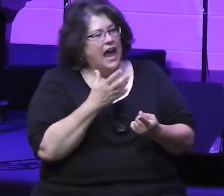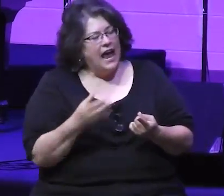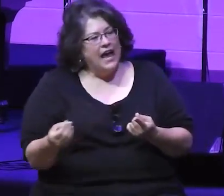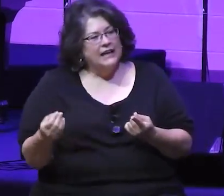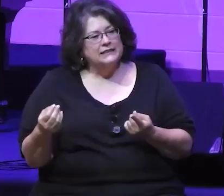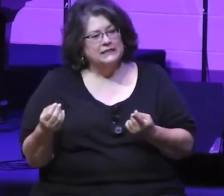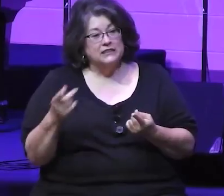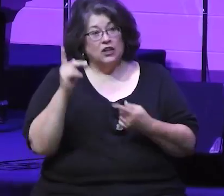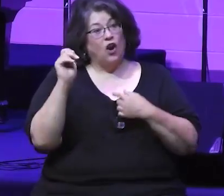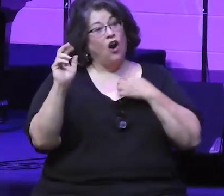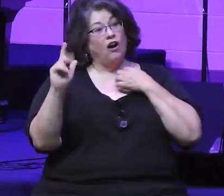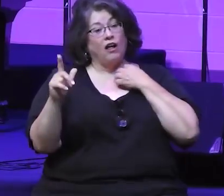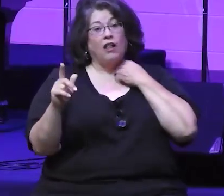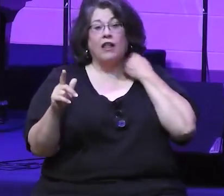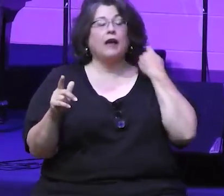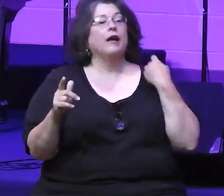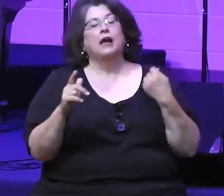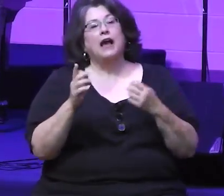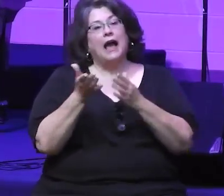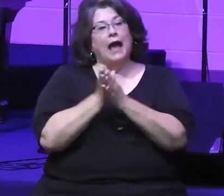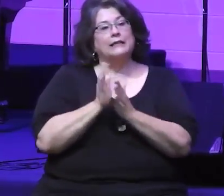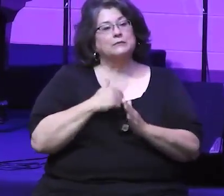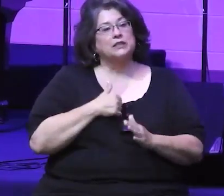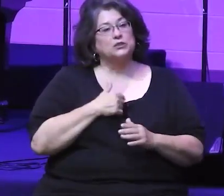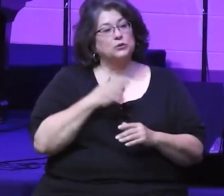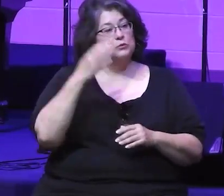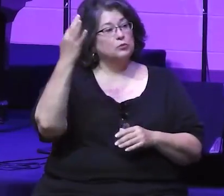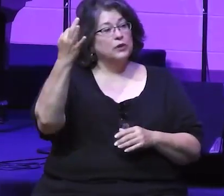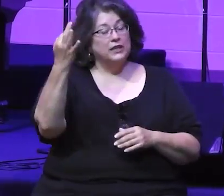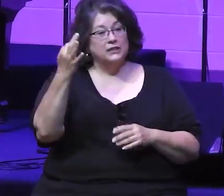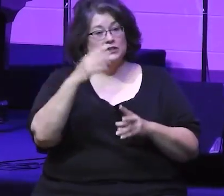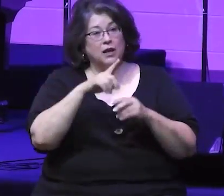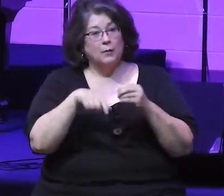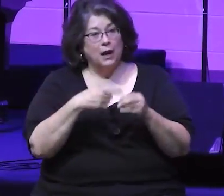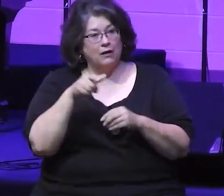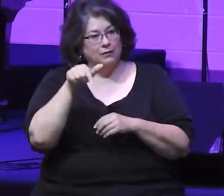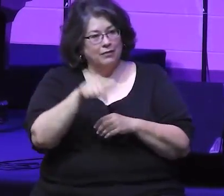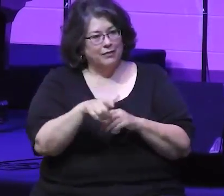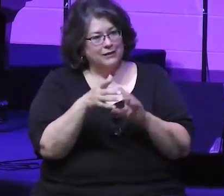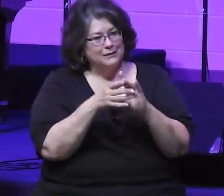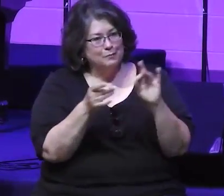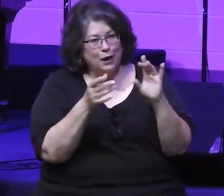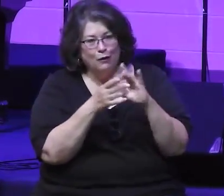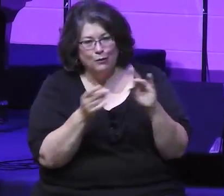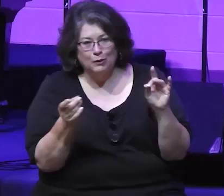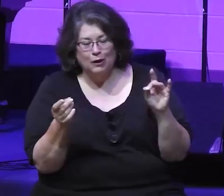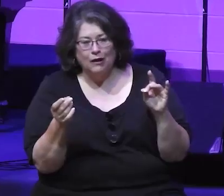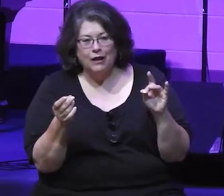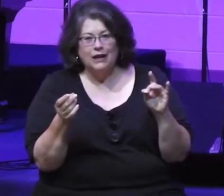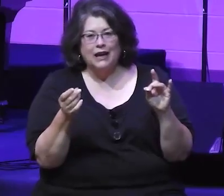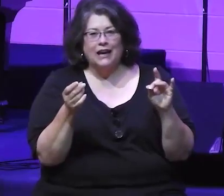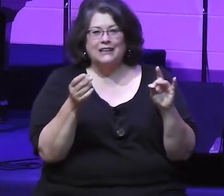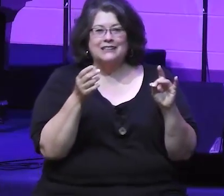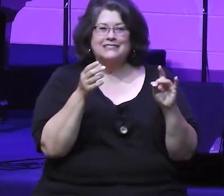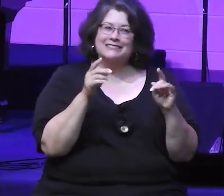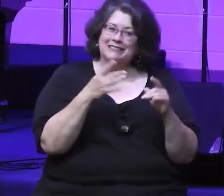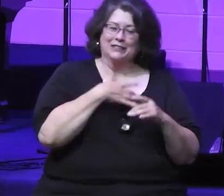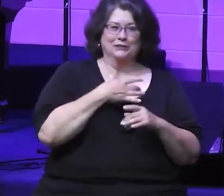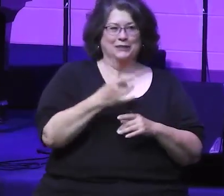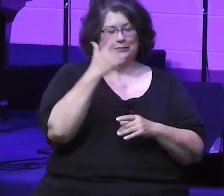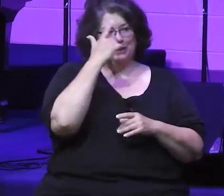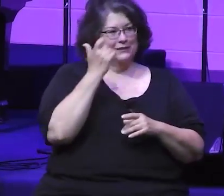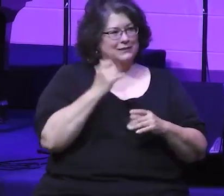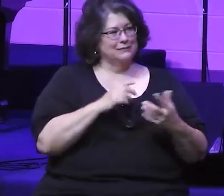teach on the passage that I'm teaching on today while I've been sitting in this type of conversation with my wife for the last